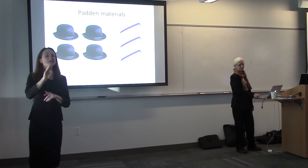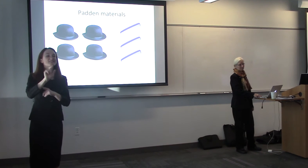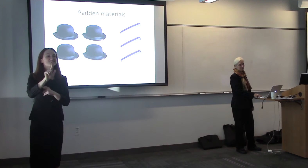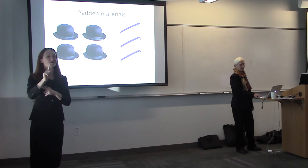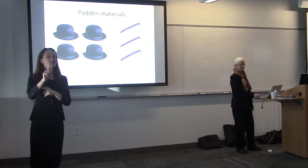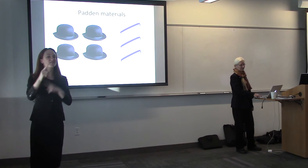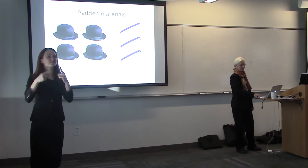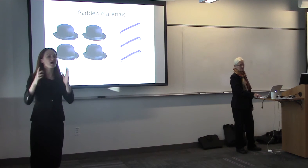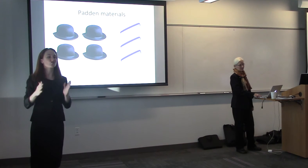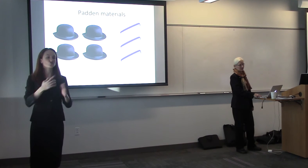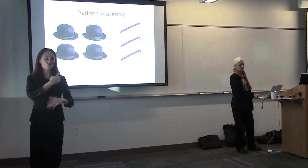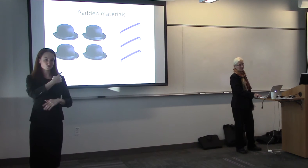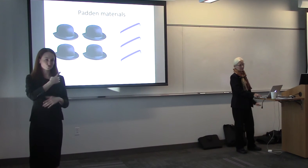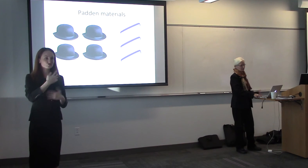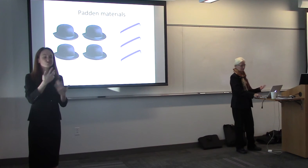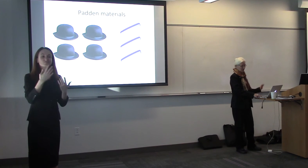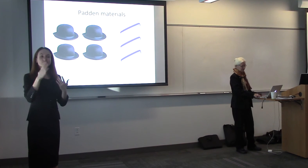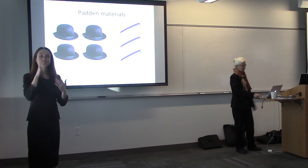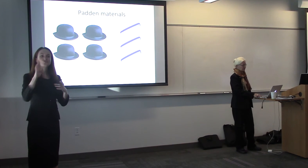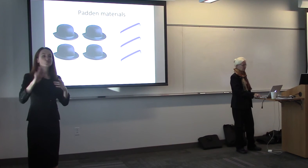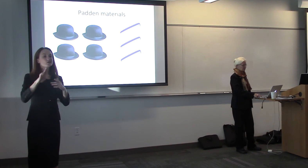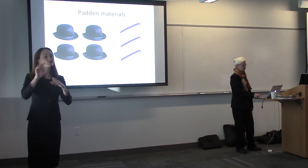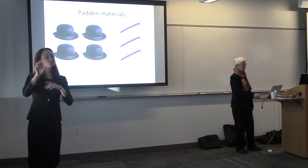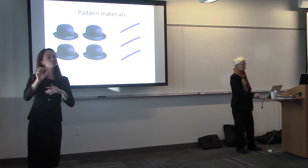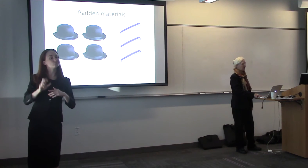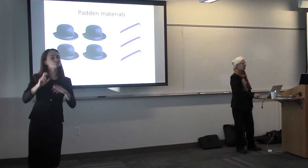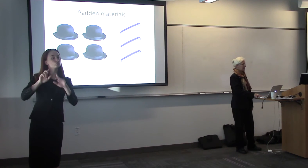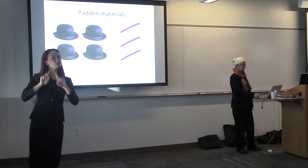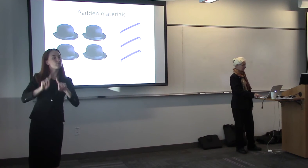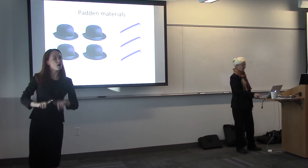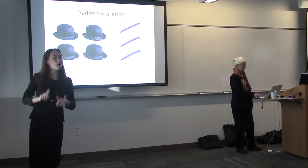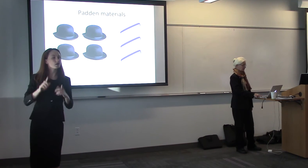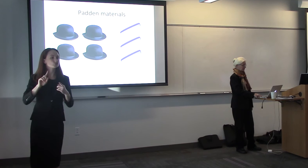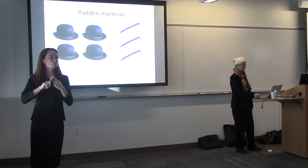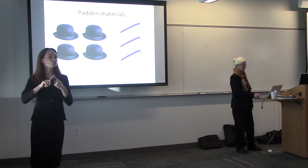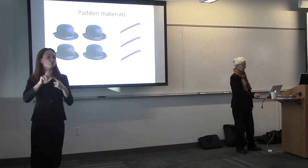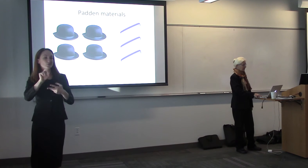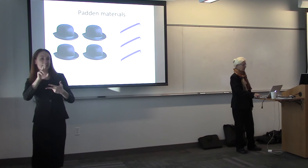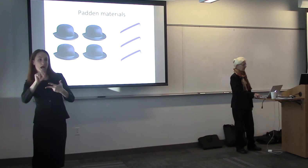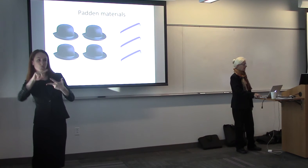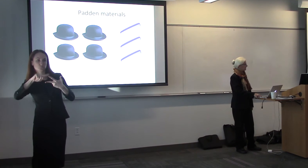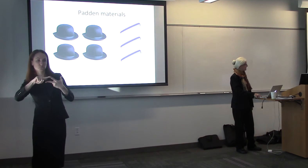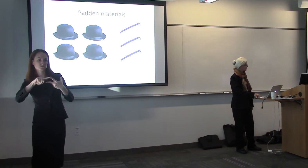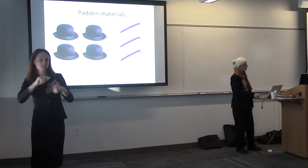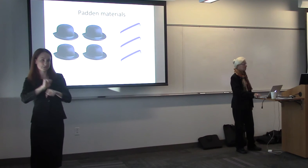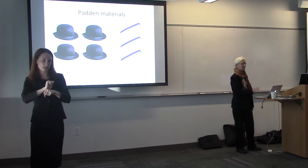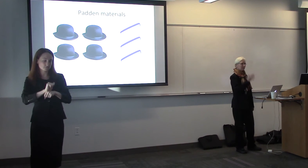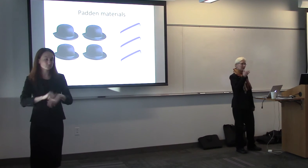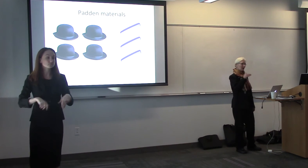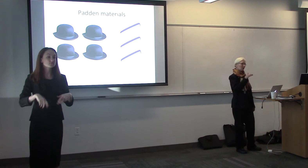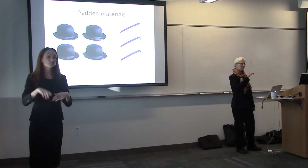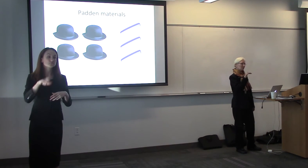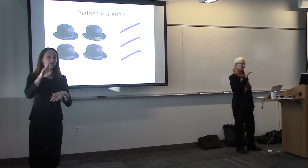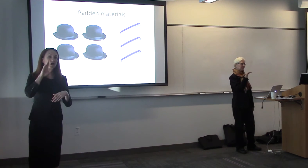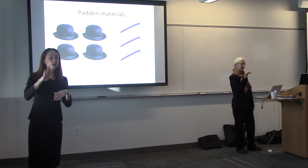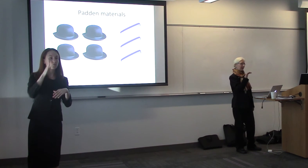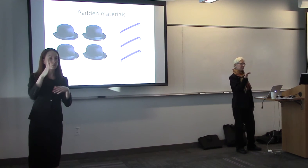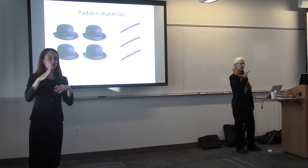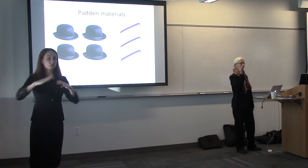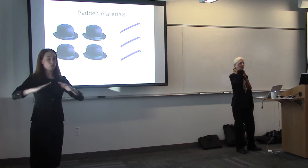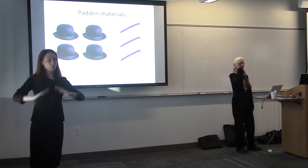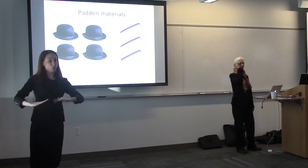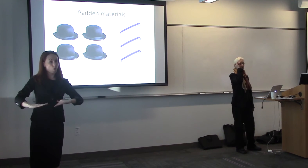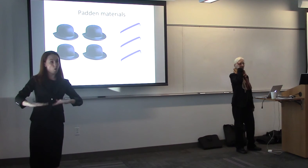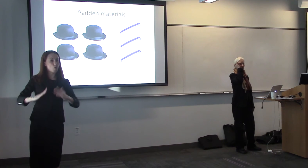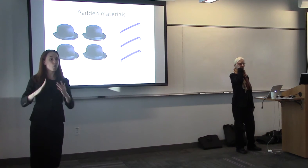just giving responses to the noun task. And it tells you the low is